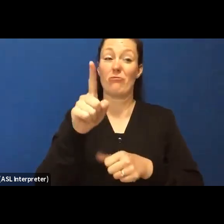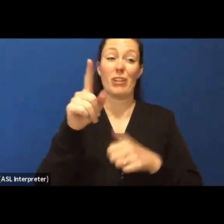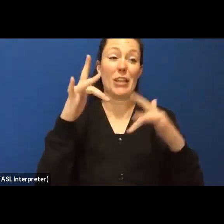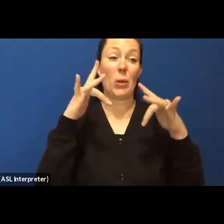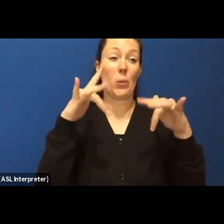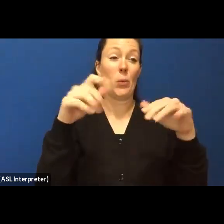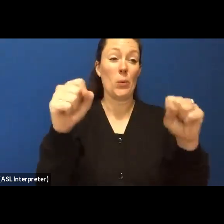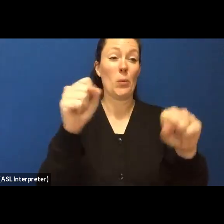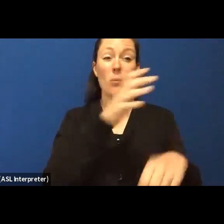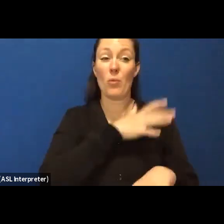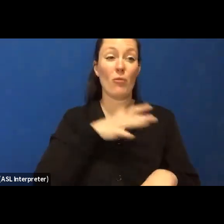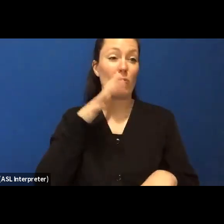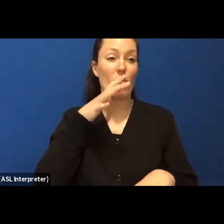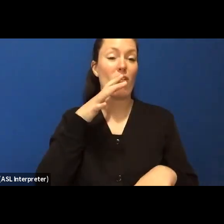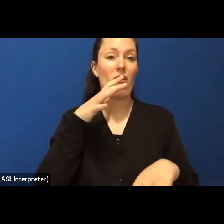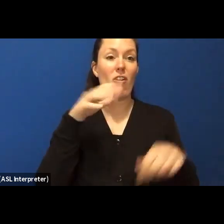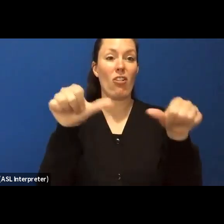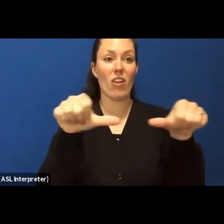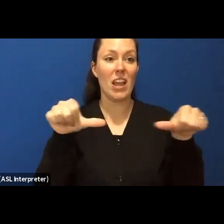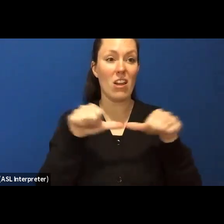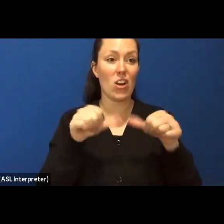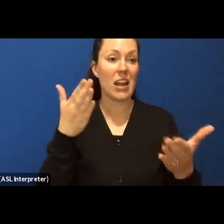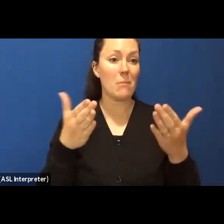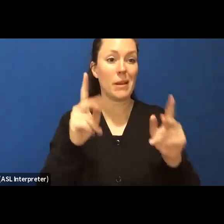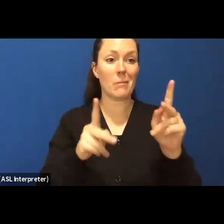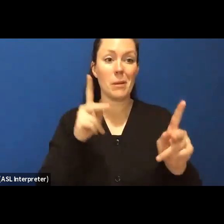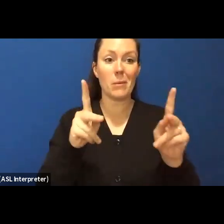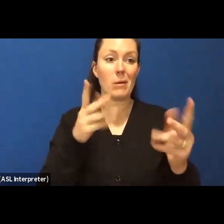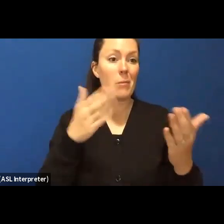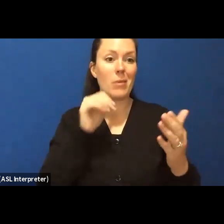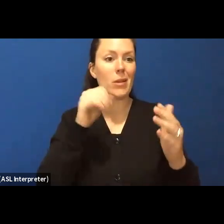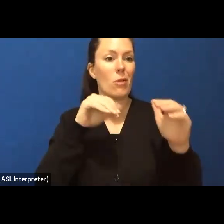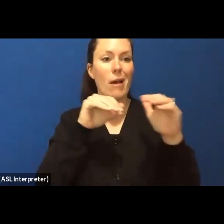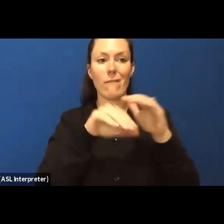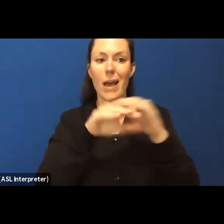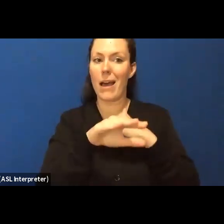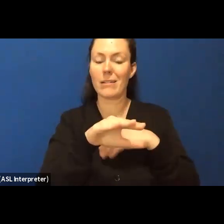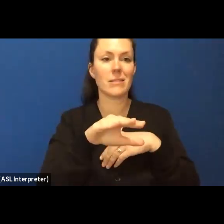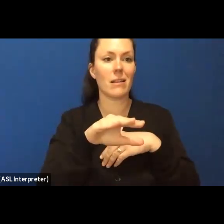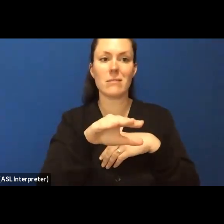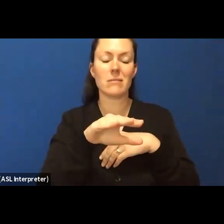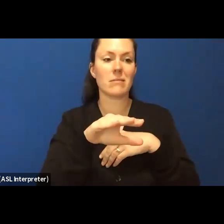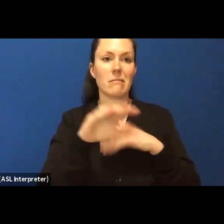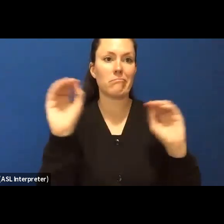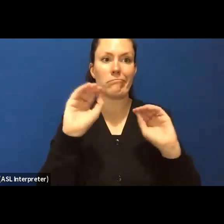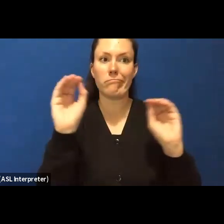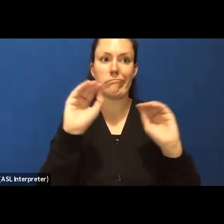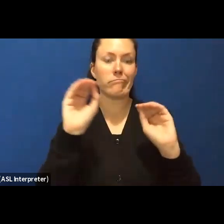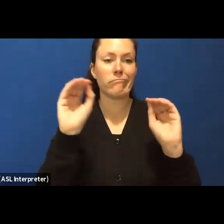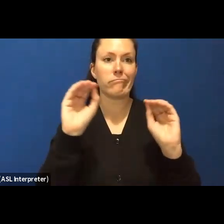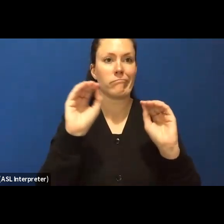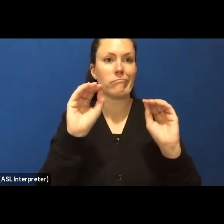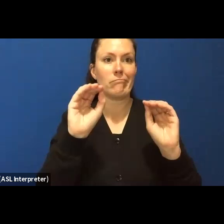areas where folks may not have access to where their closest